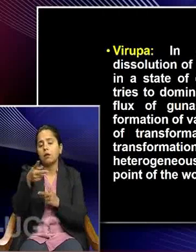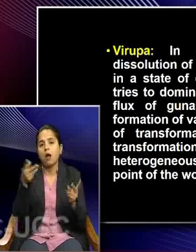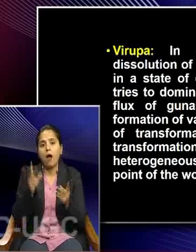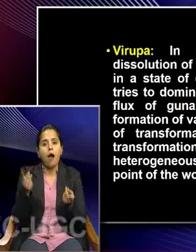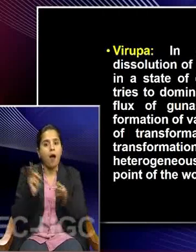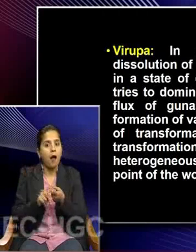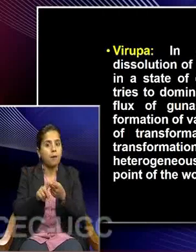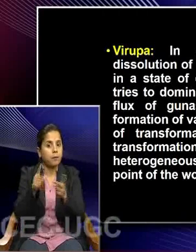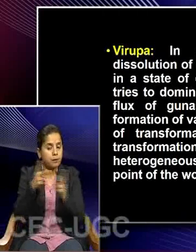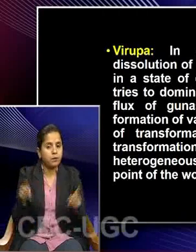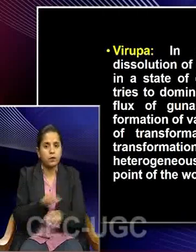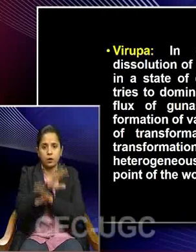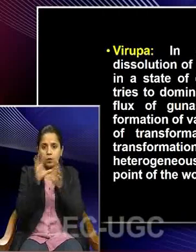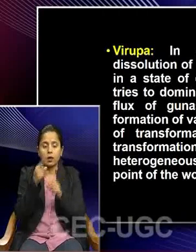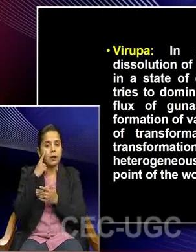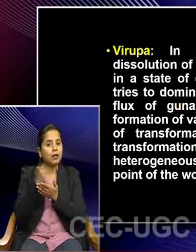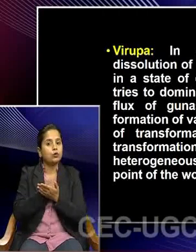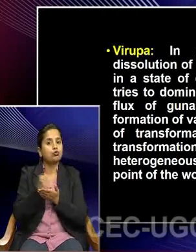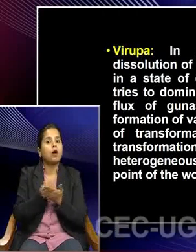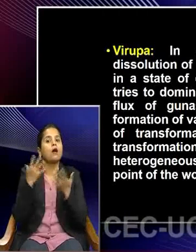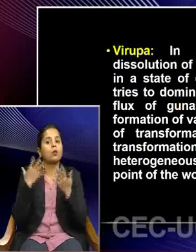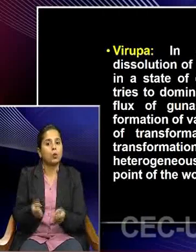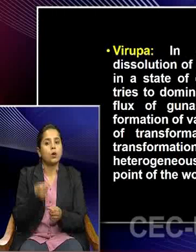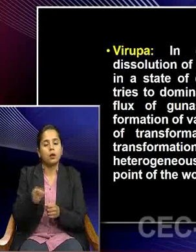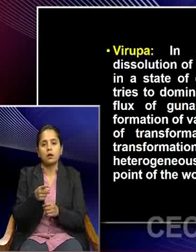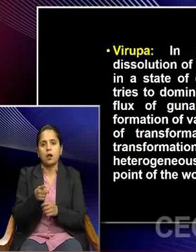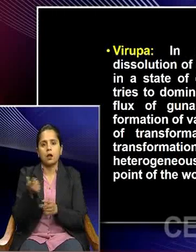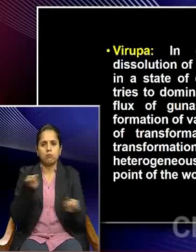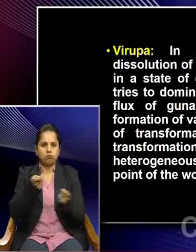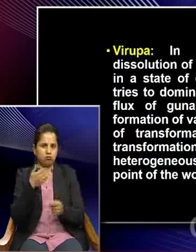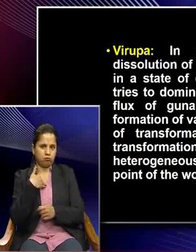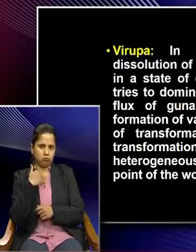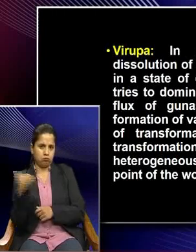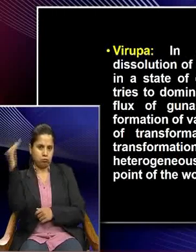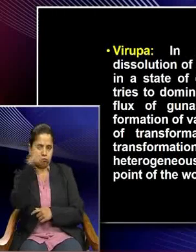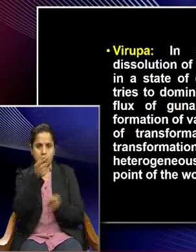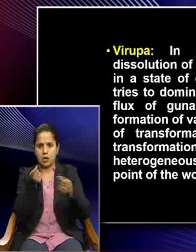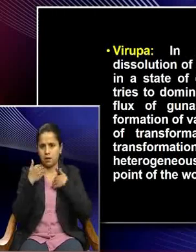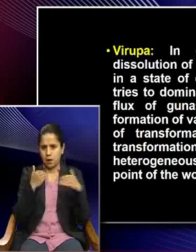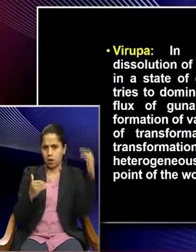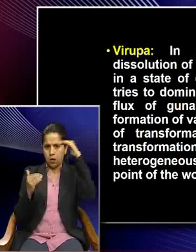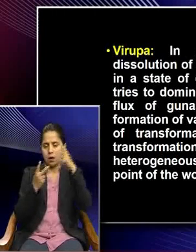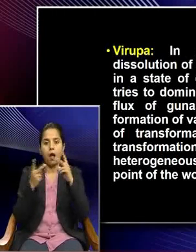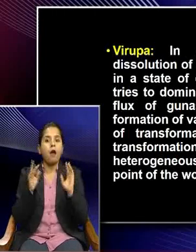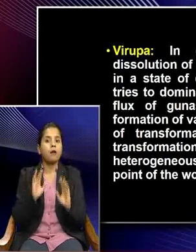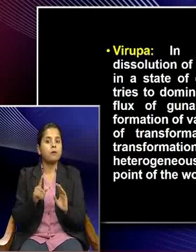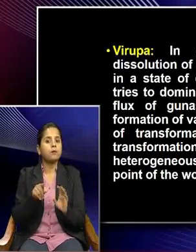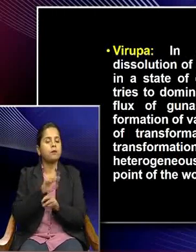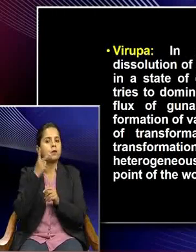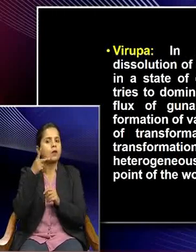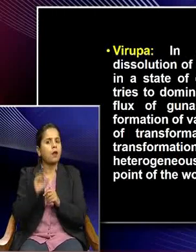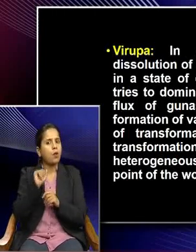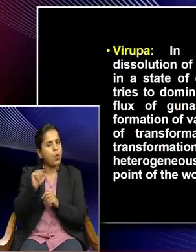and each tries to dominate the others. it is this flux